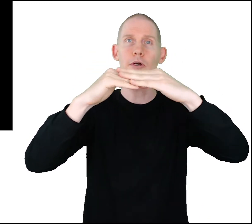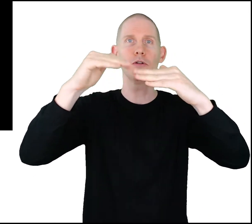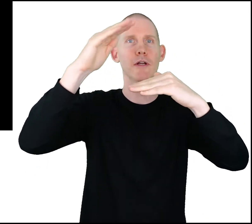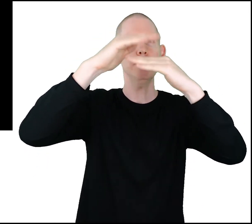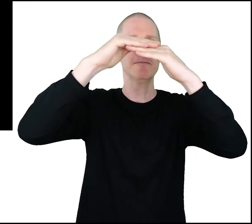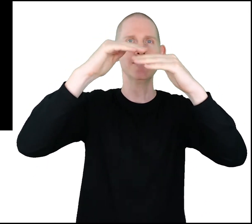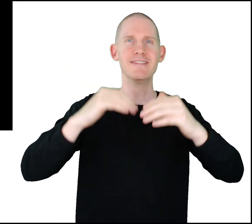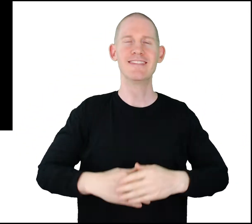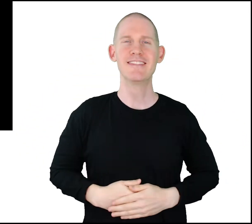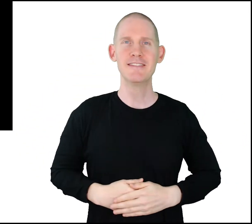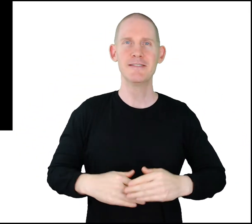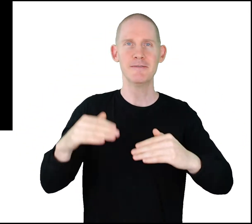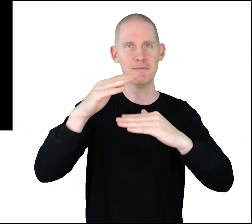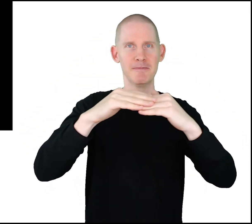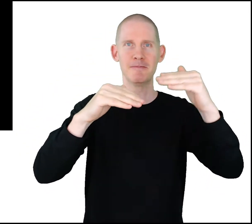up.